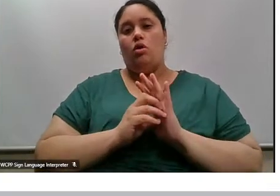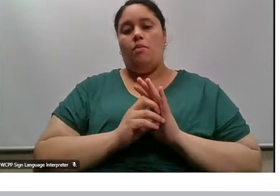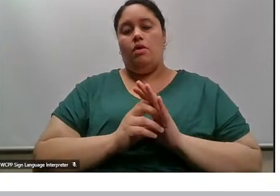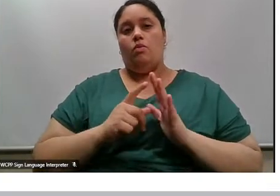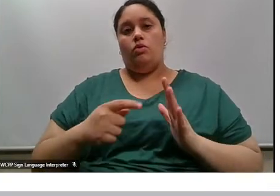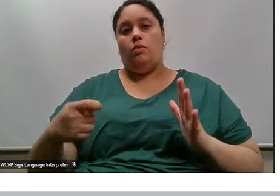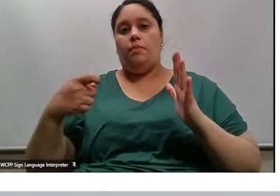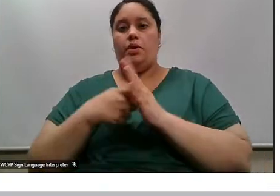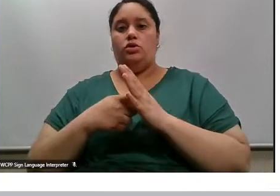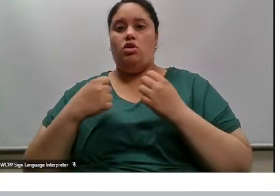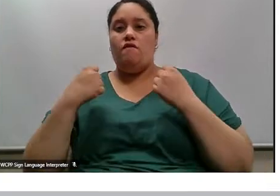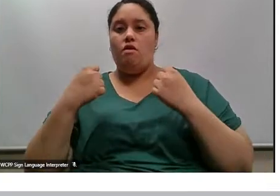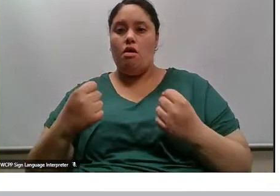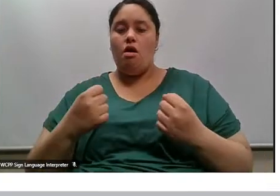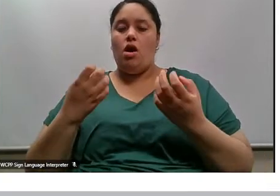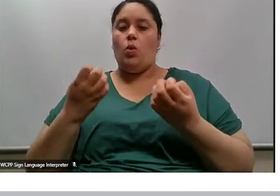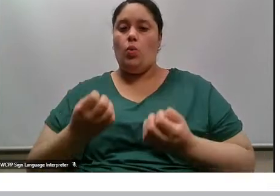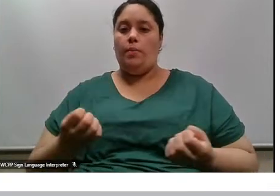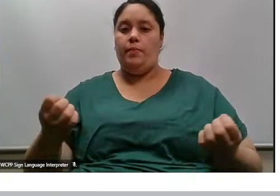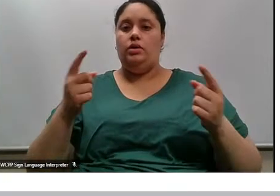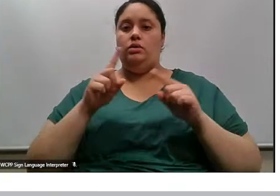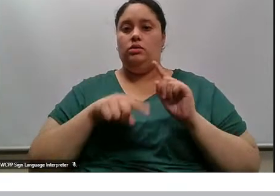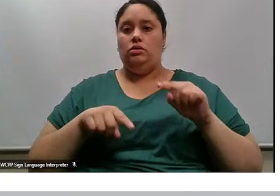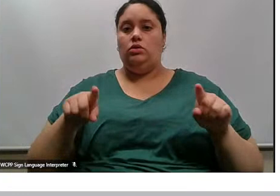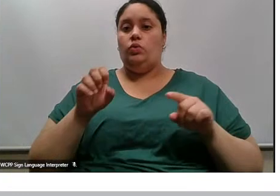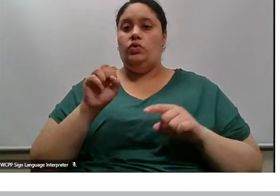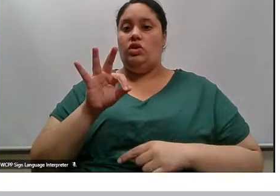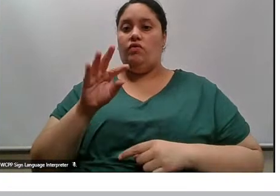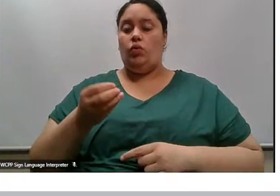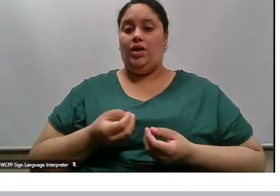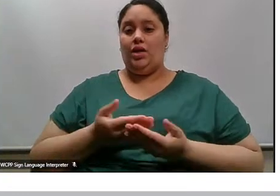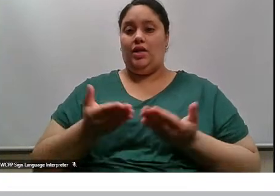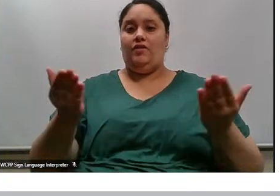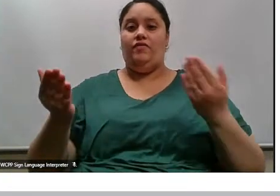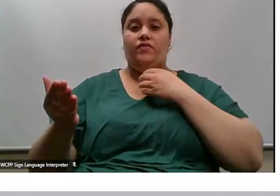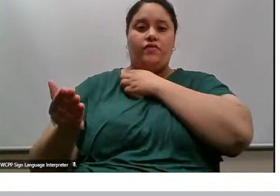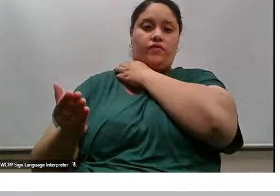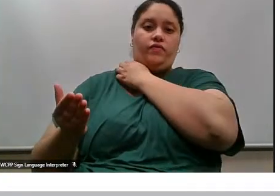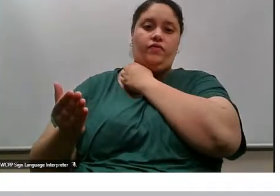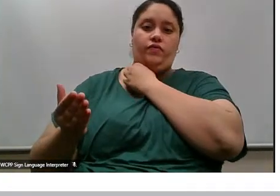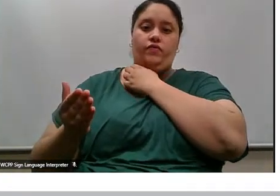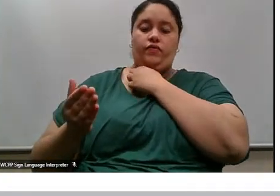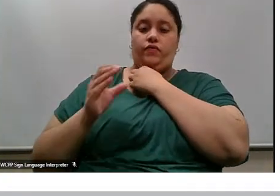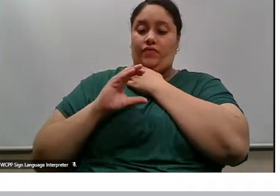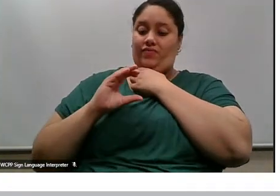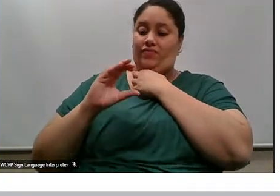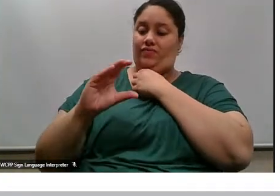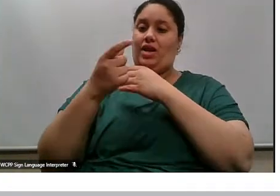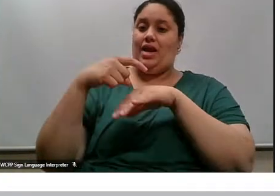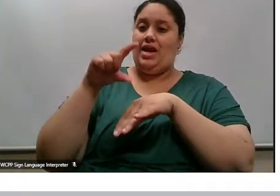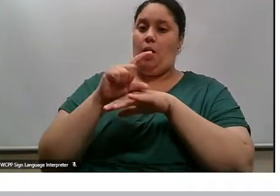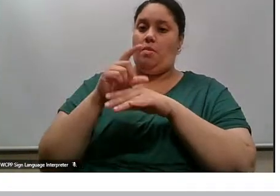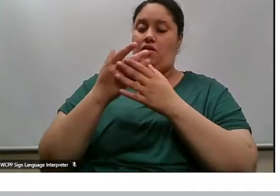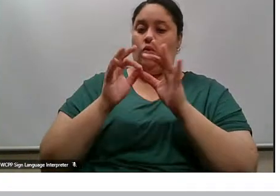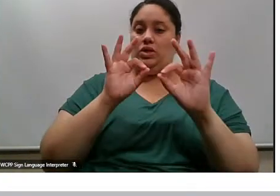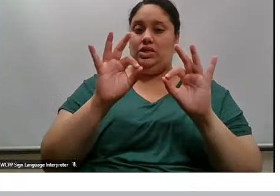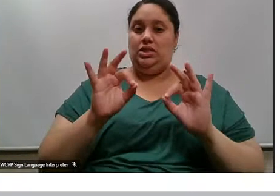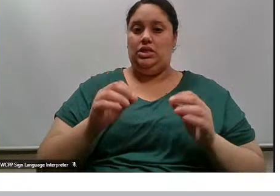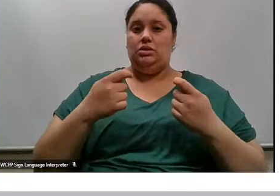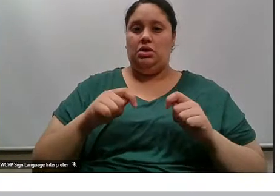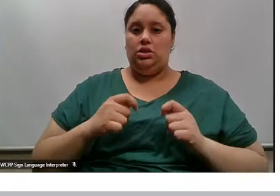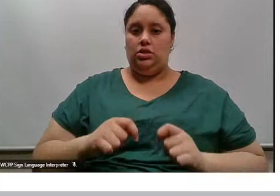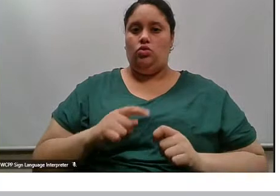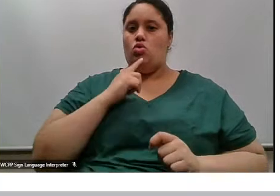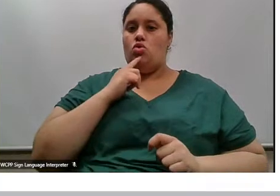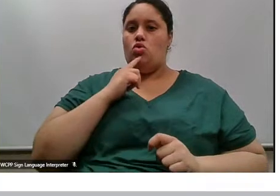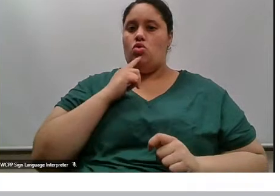purchasing of vehicles, equipment, etc. So if you are giving out X amount of capital for those expenses, you are